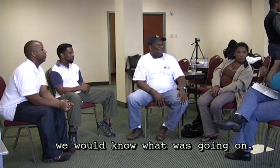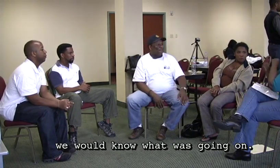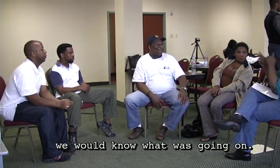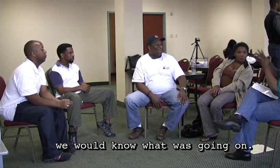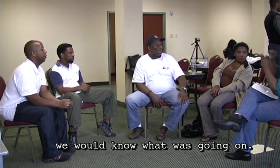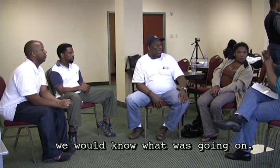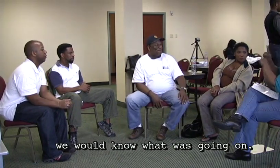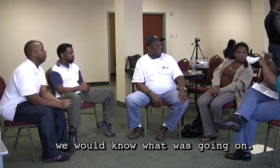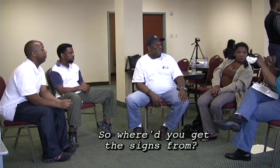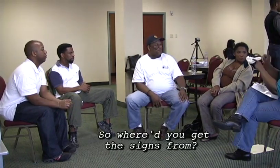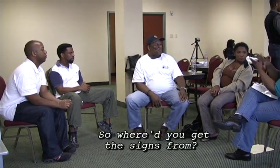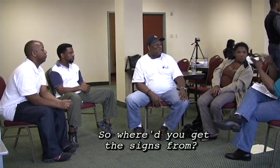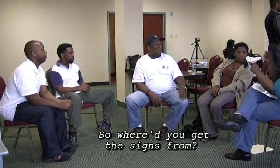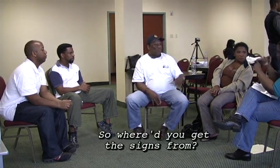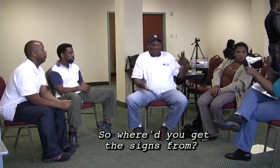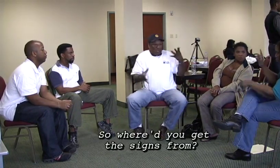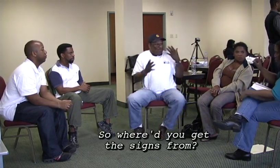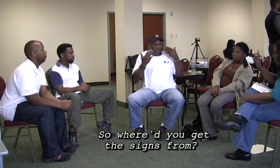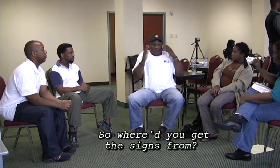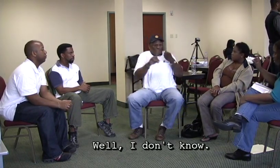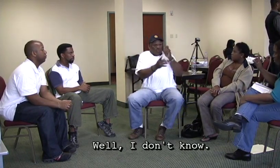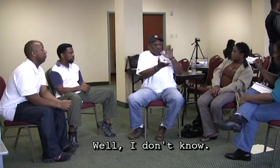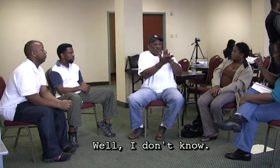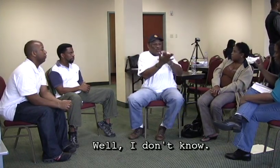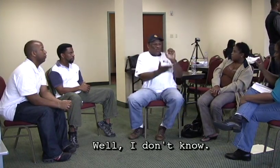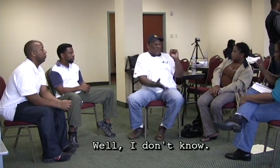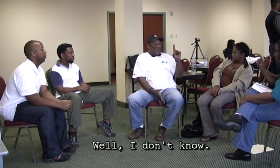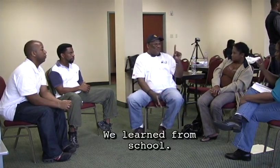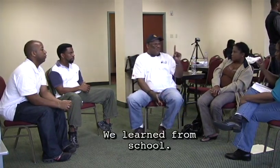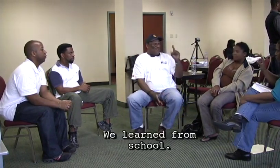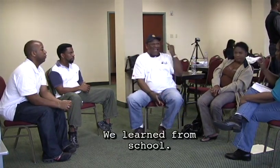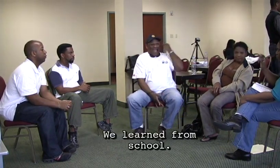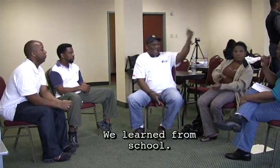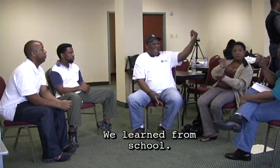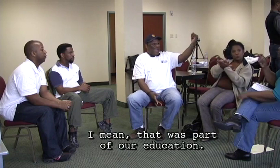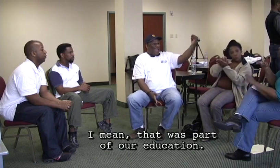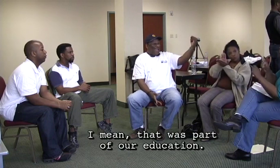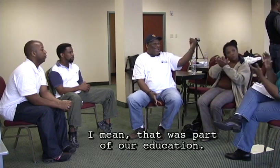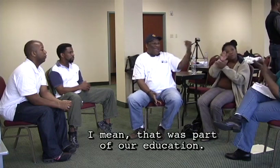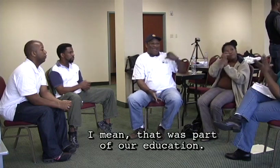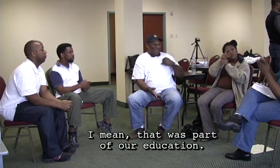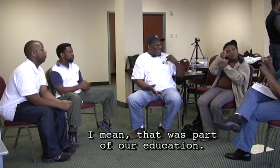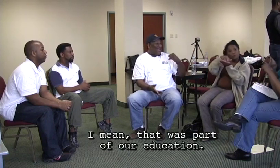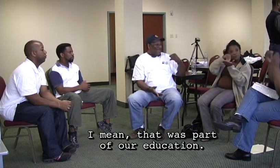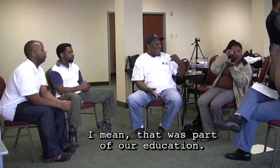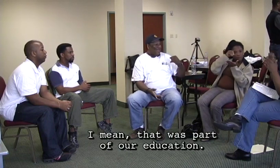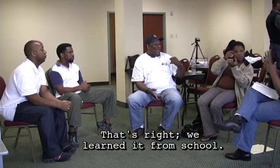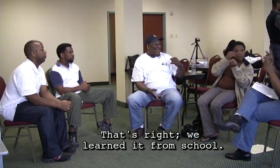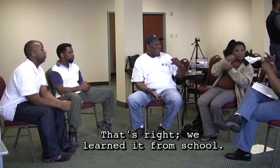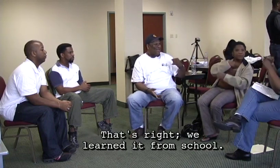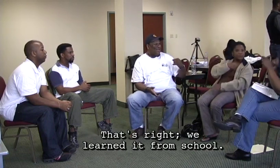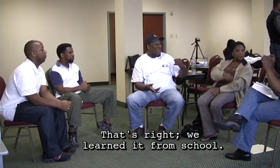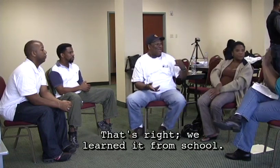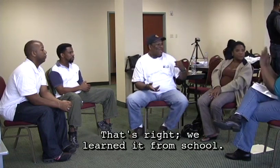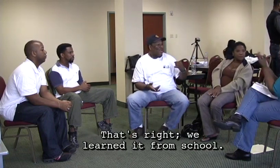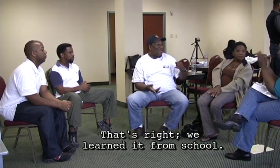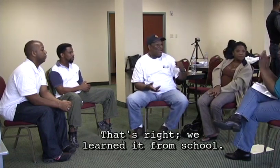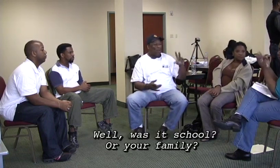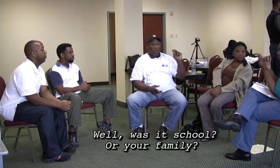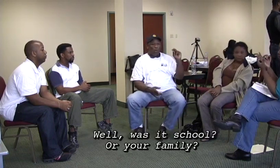on. So where'd you get these signs from? Well, I don't know. We learned from school. I mean, that was part of our education. Right. We learned it from well, school. was it school That's